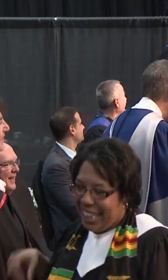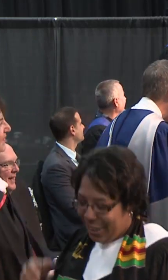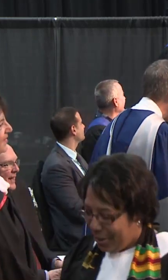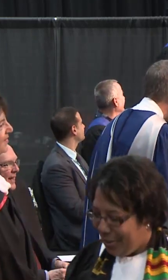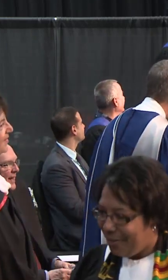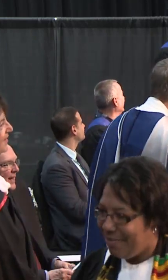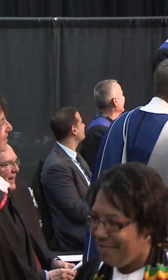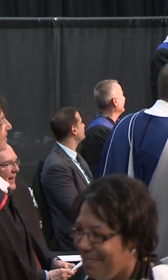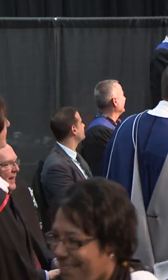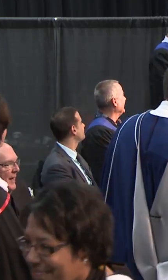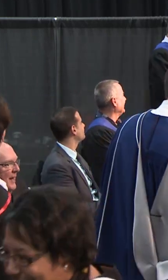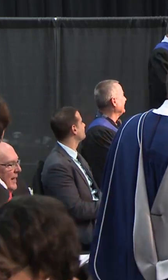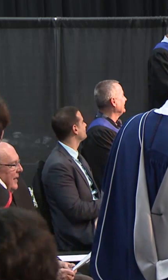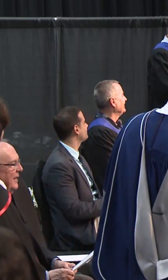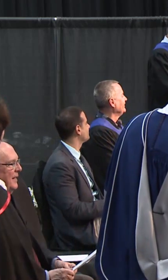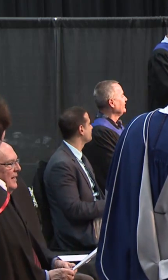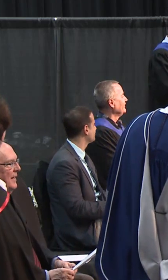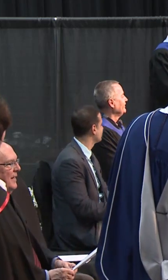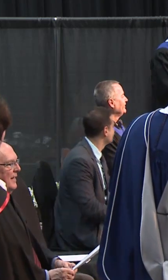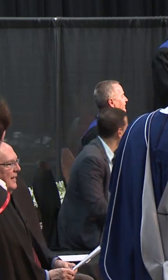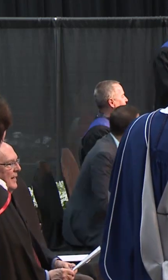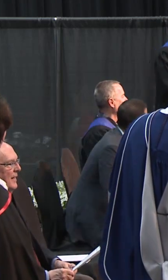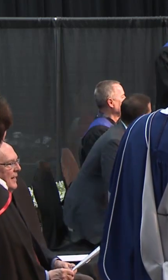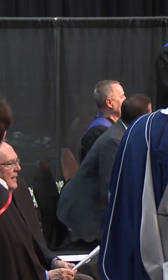How about you?